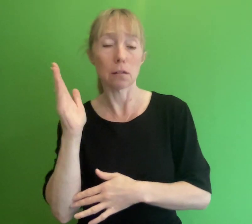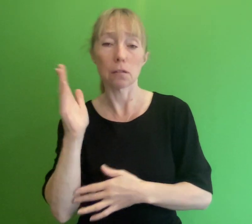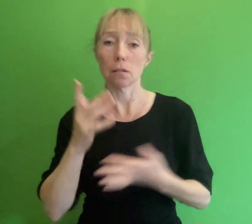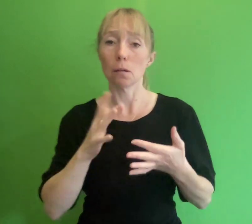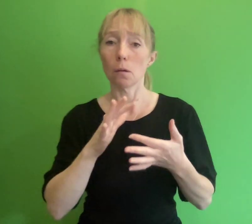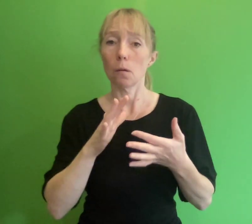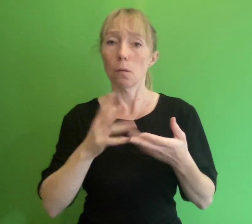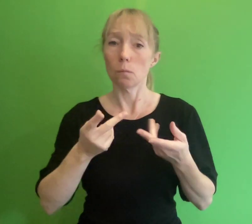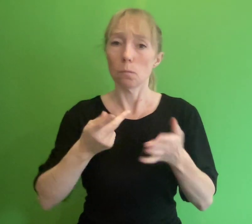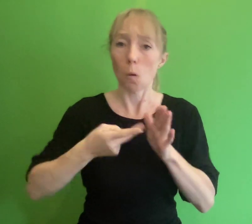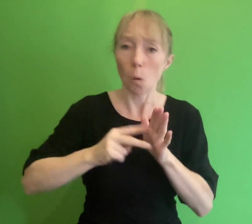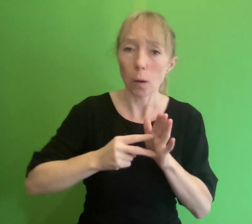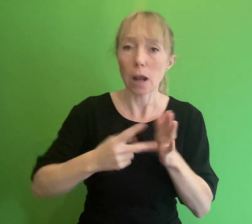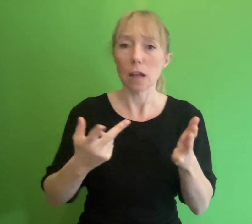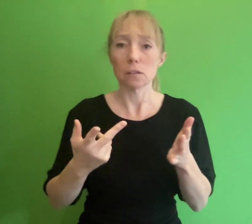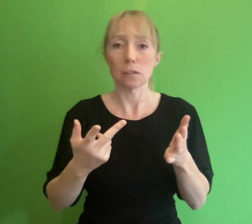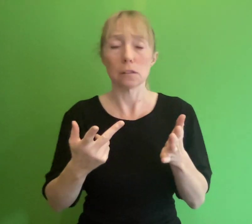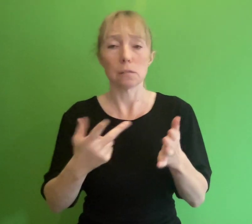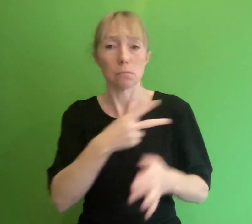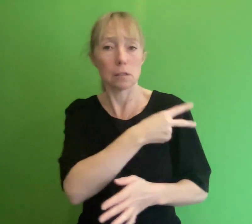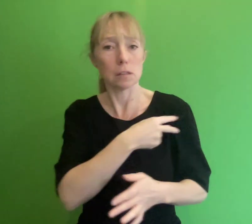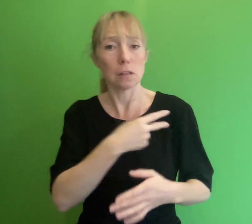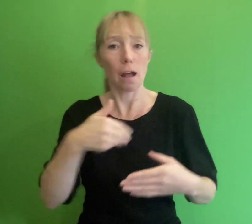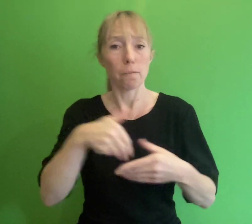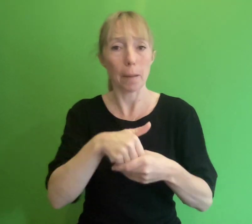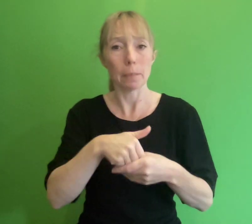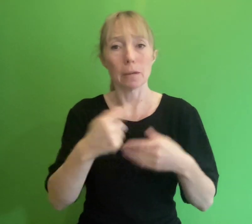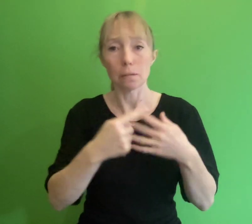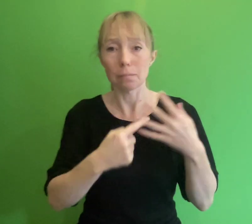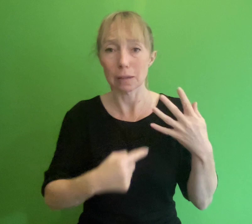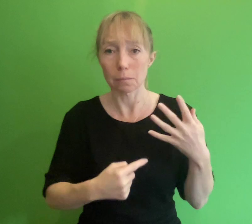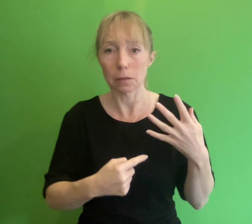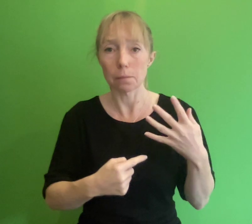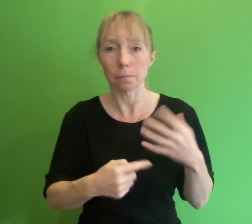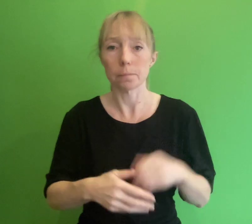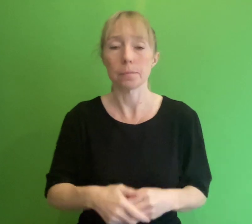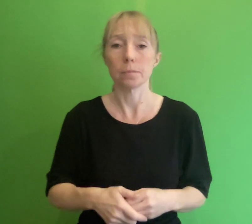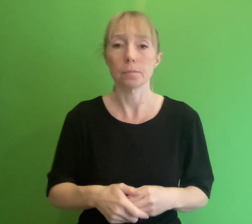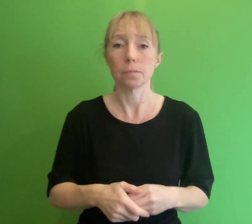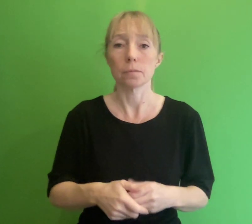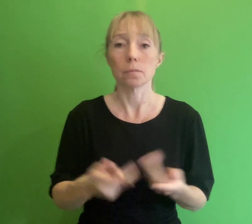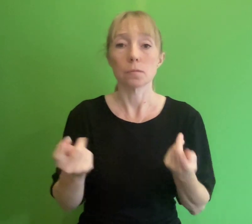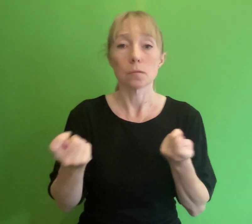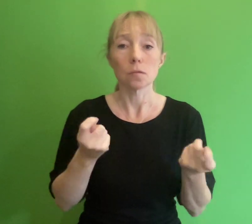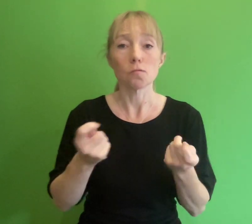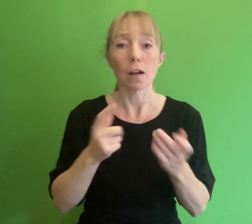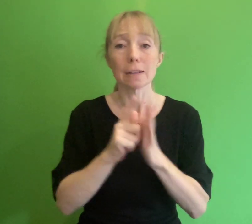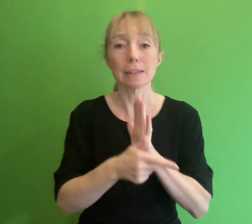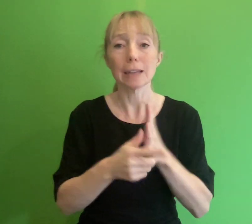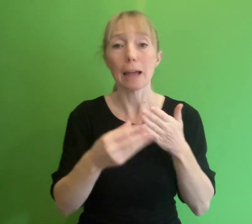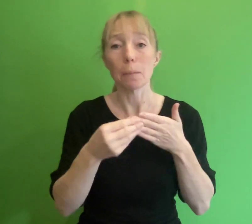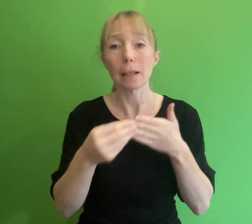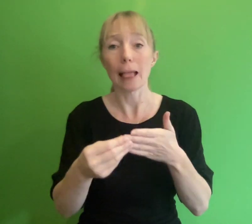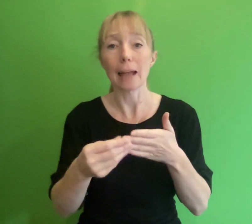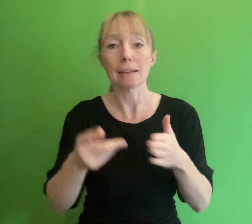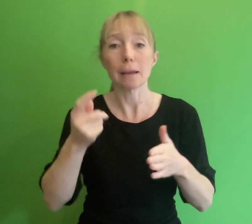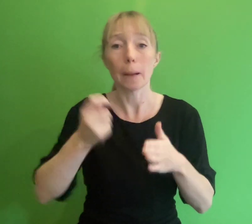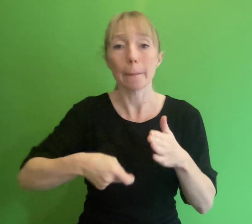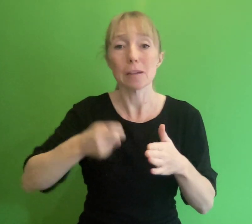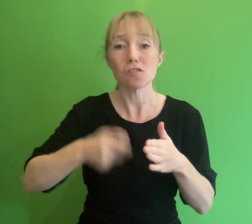organisers, staff members, etc. Run disabled-led commissioning and development opportunities for deaf